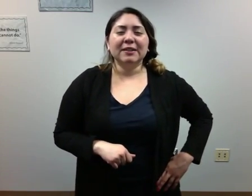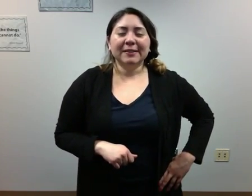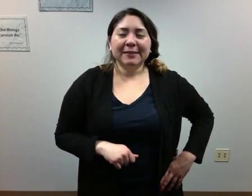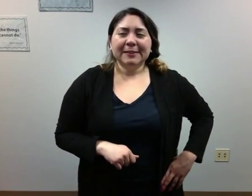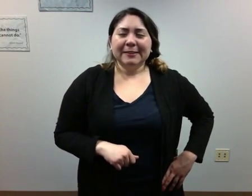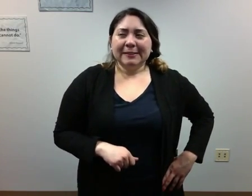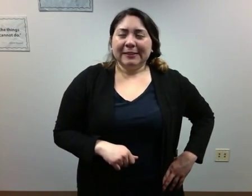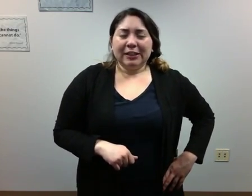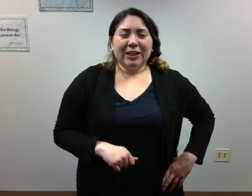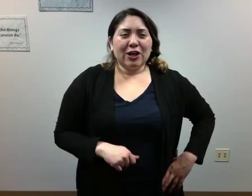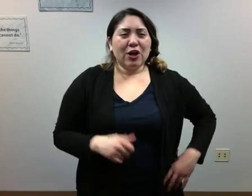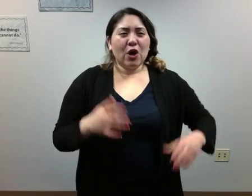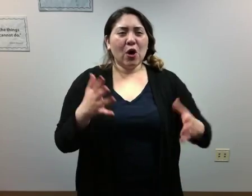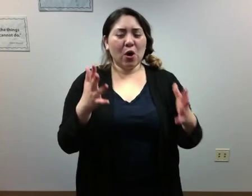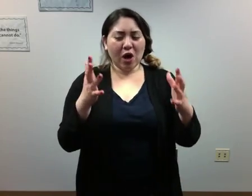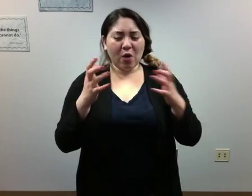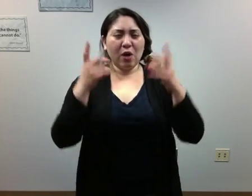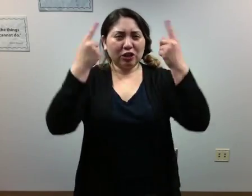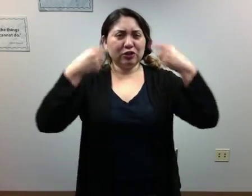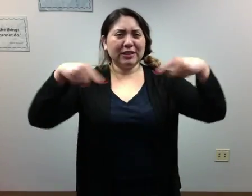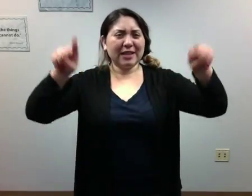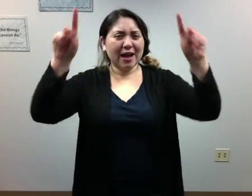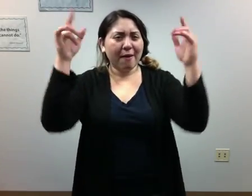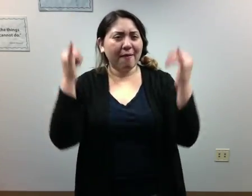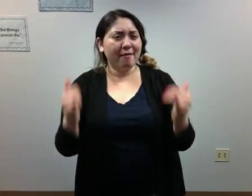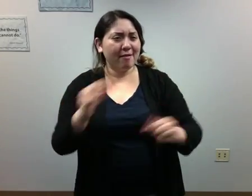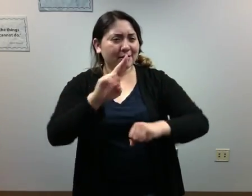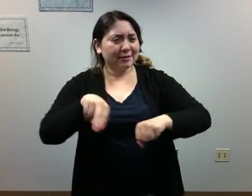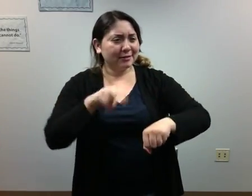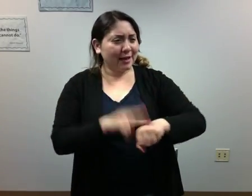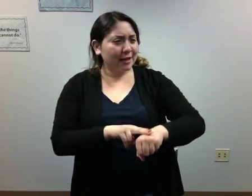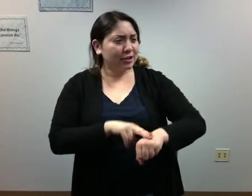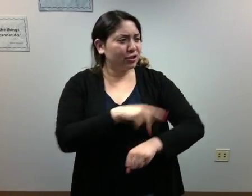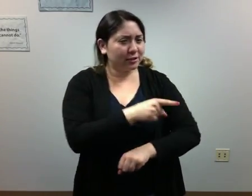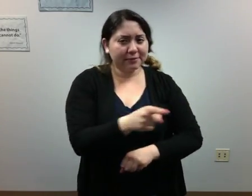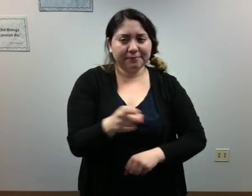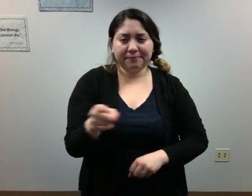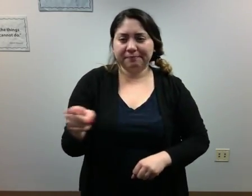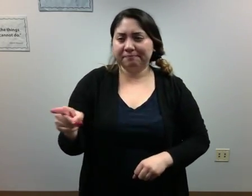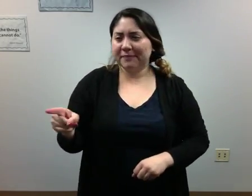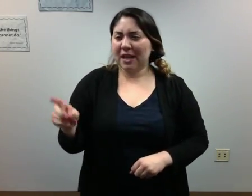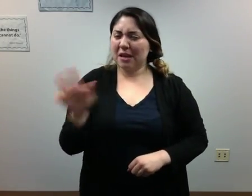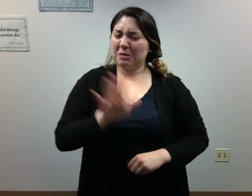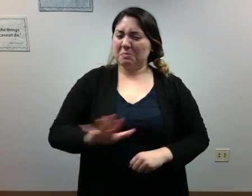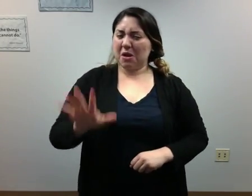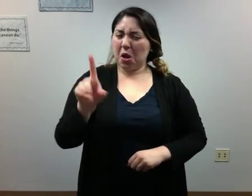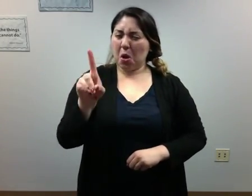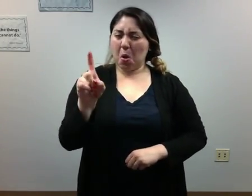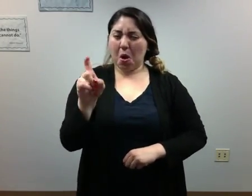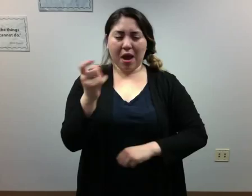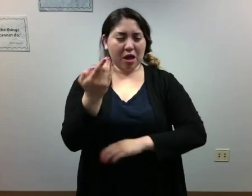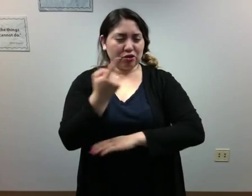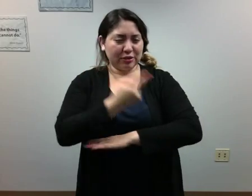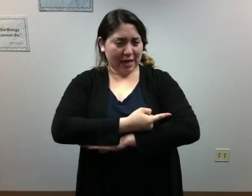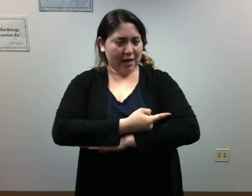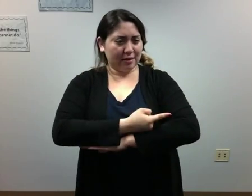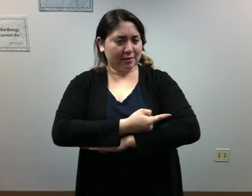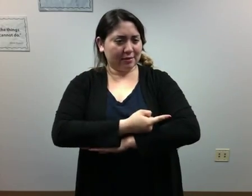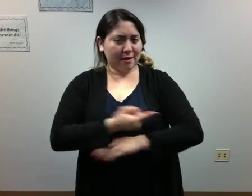I want to announce to this nation that in a little more than 100 days,